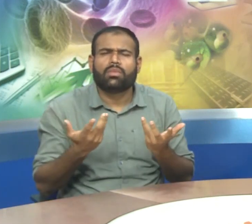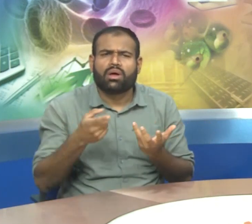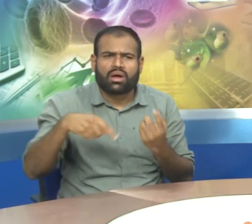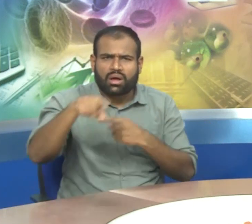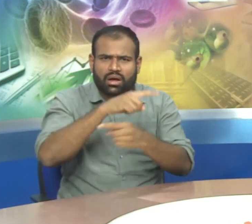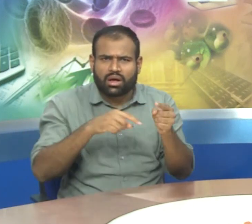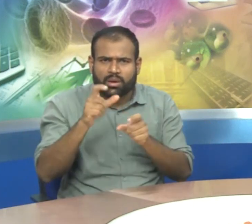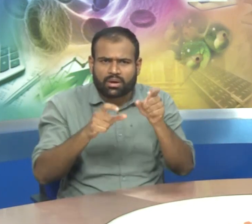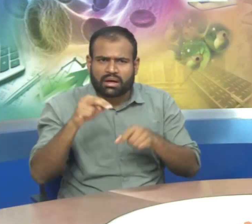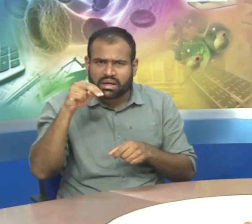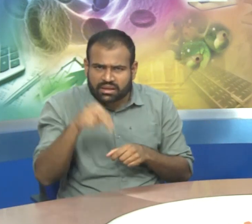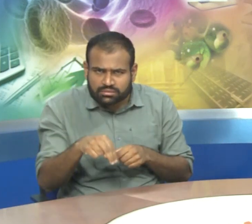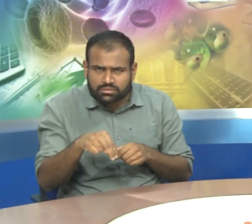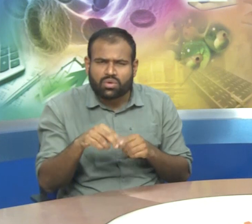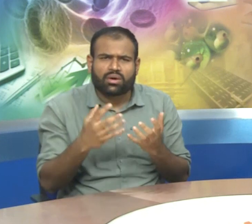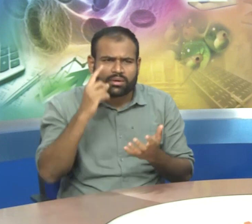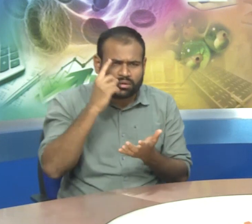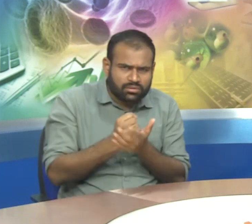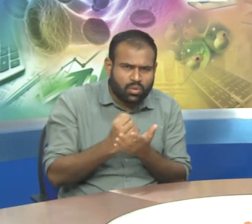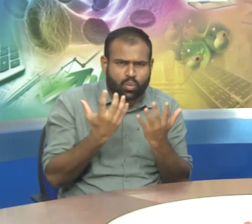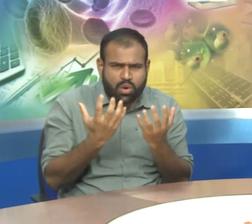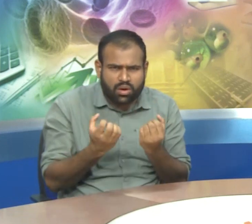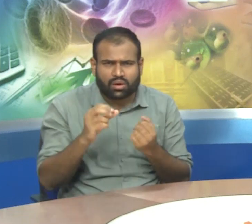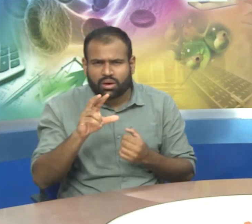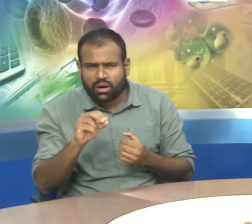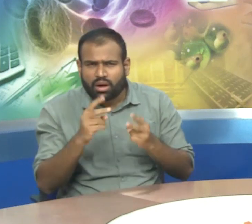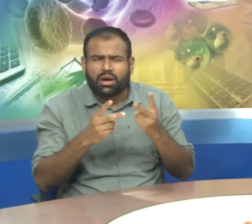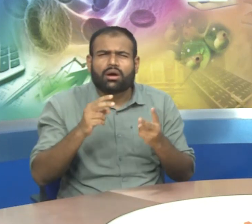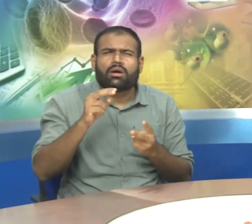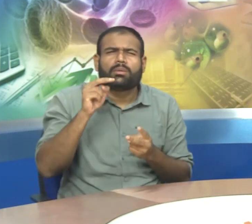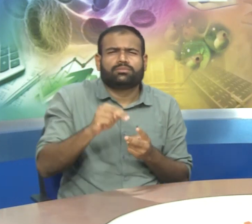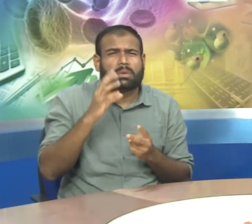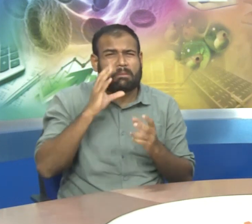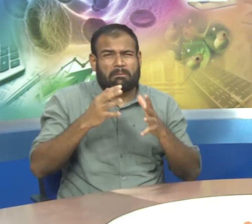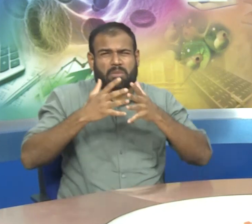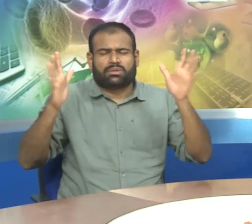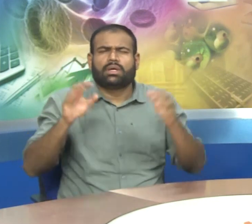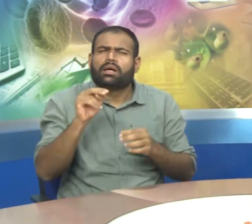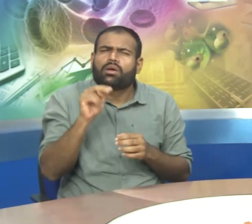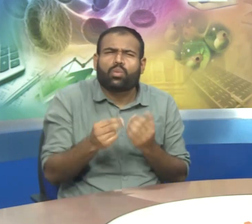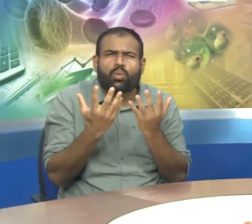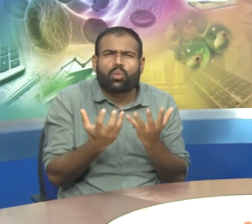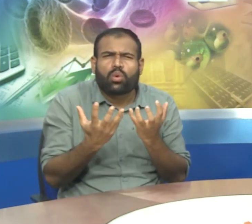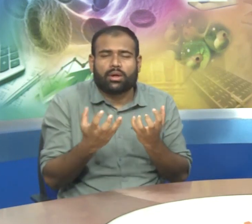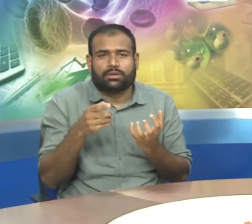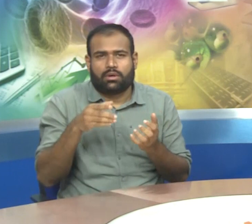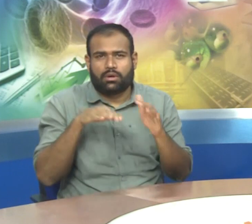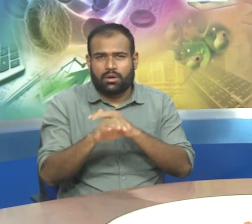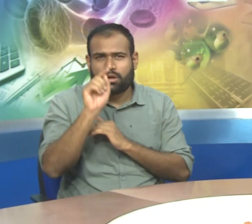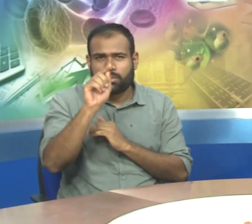be discussing the need for other desirable services. We will discuss it in